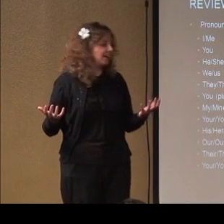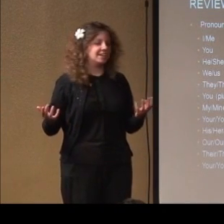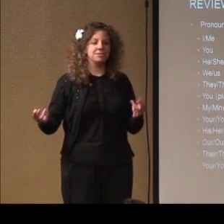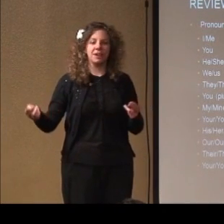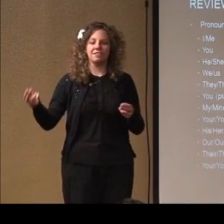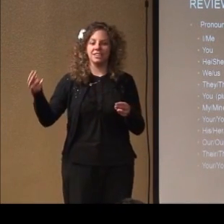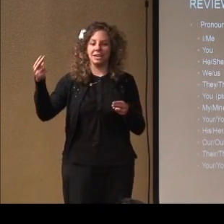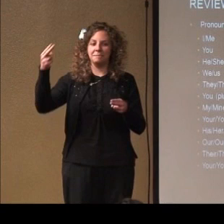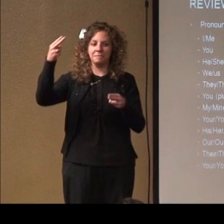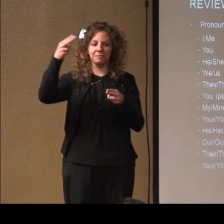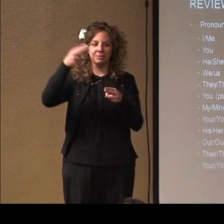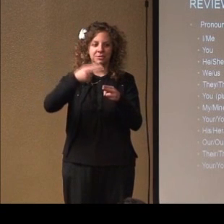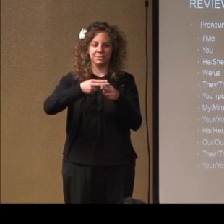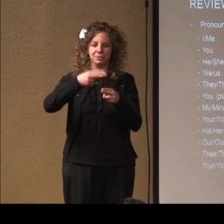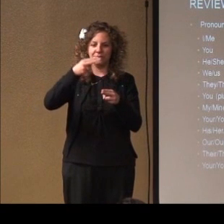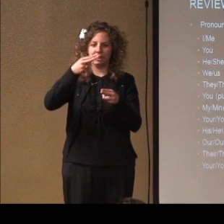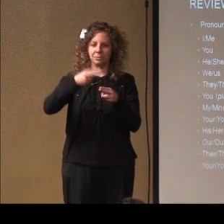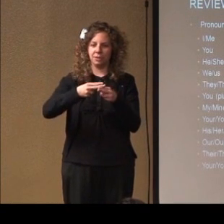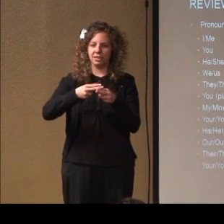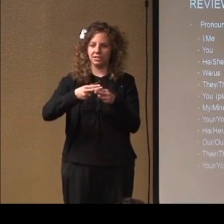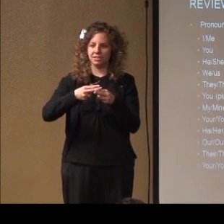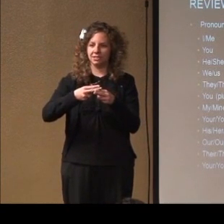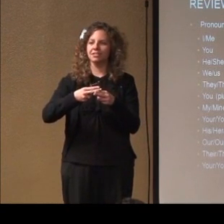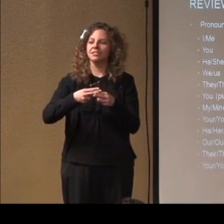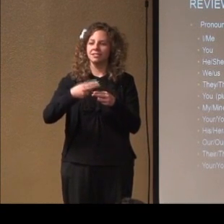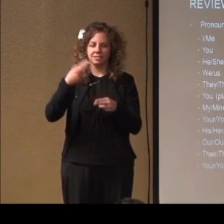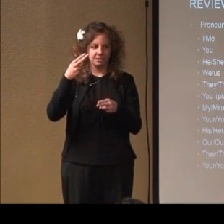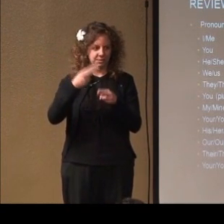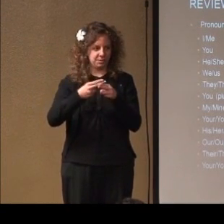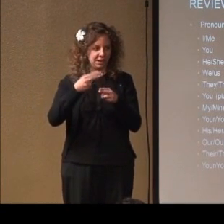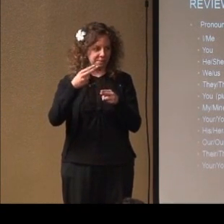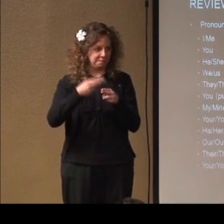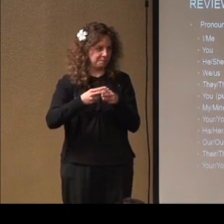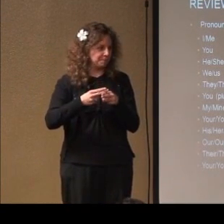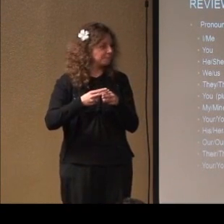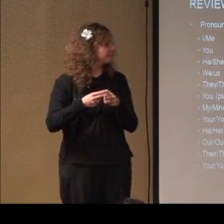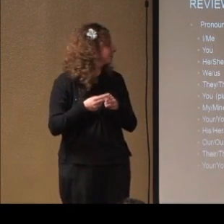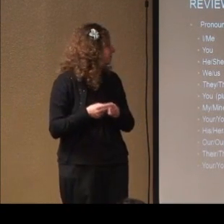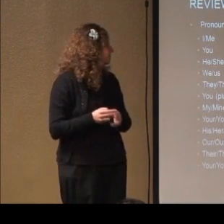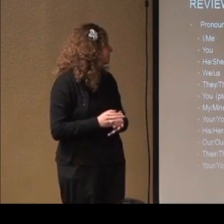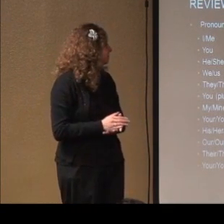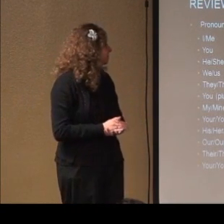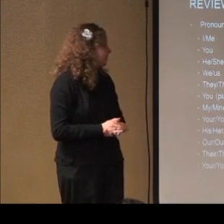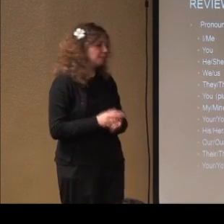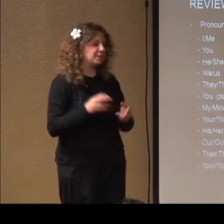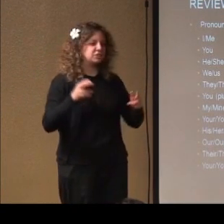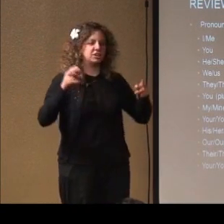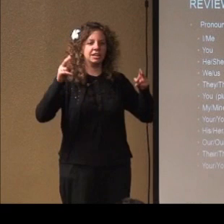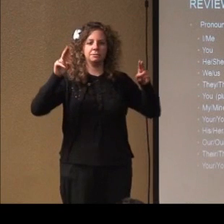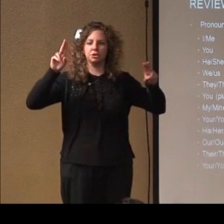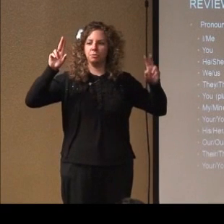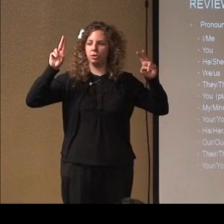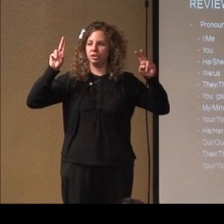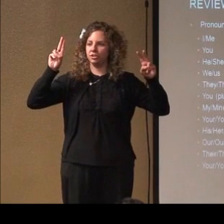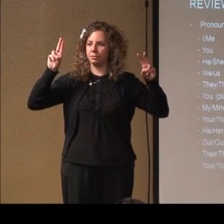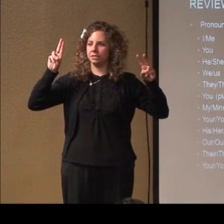Okay, and then we have name. So we tap twice. And make sure our names and you pull in your thumbs